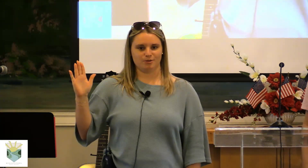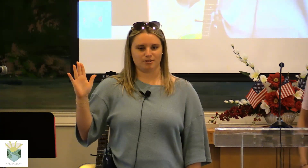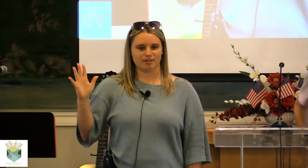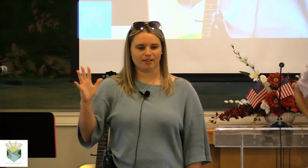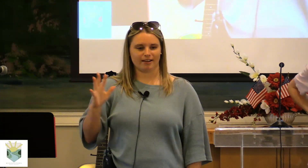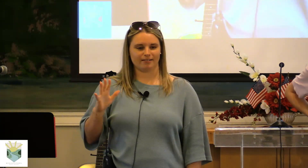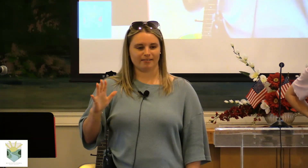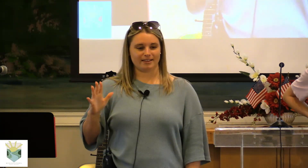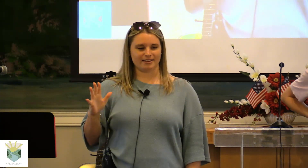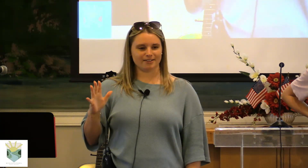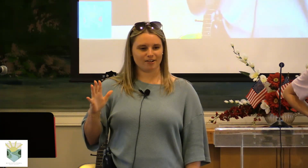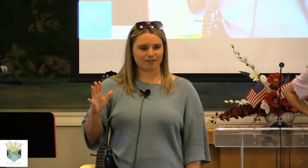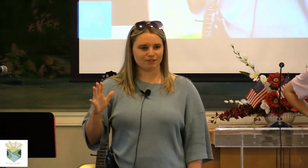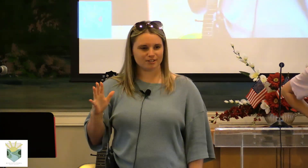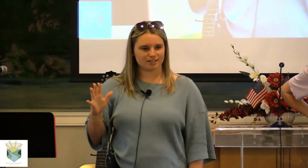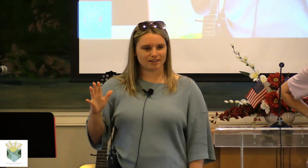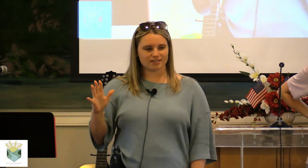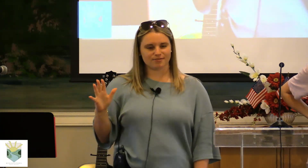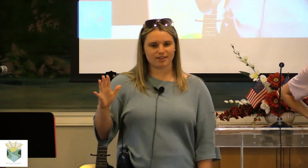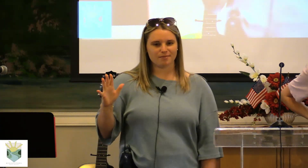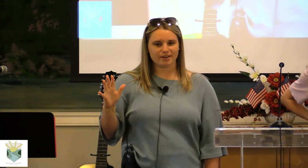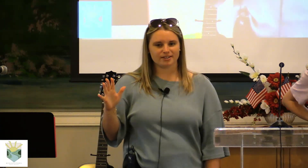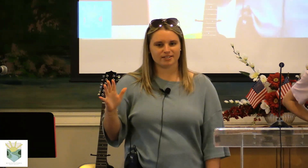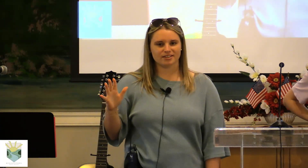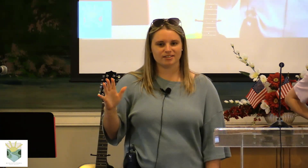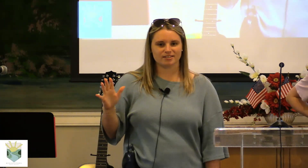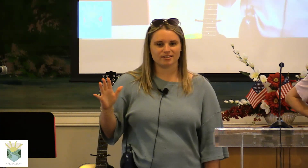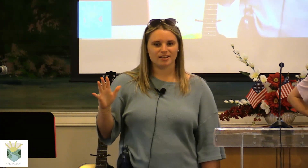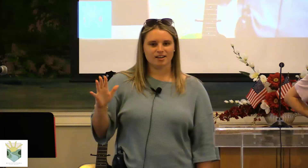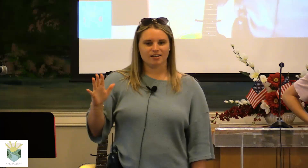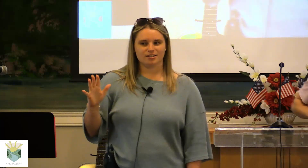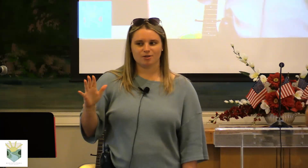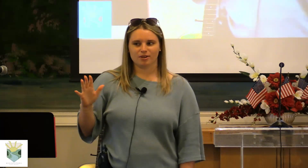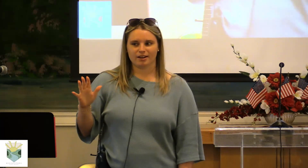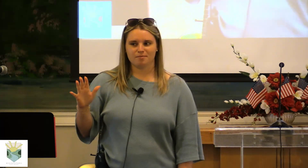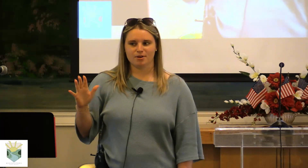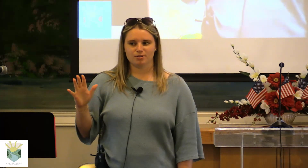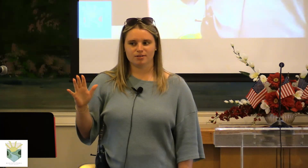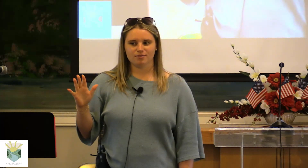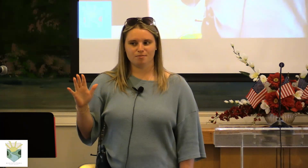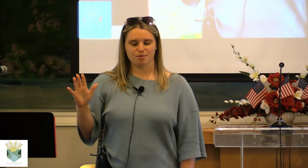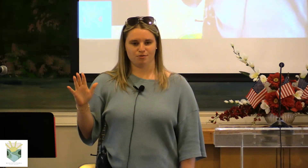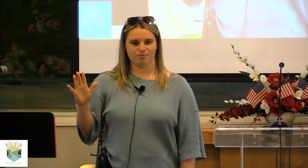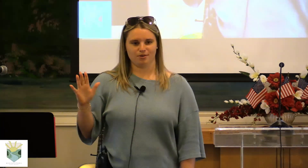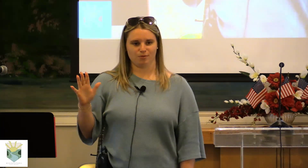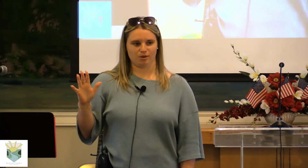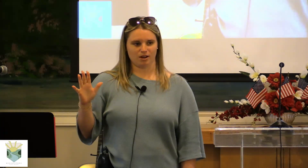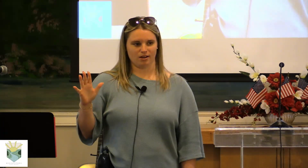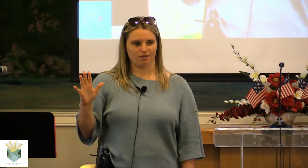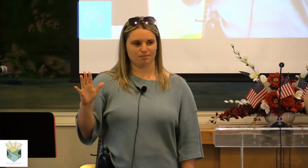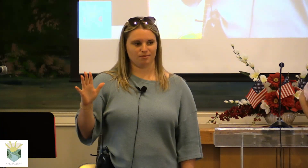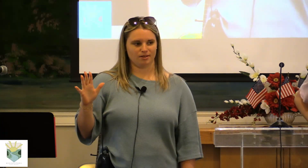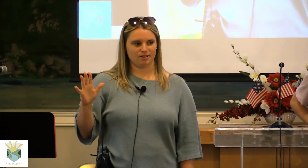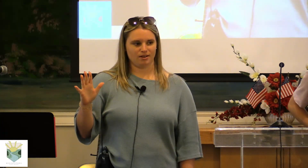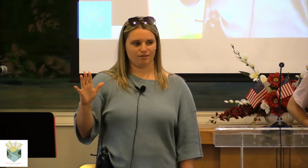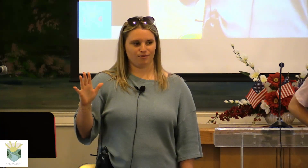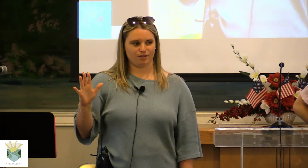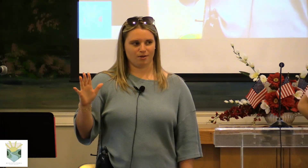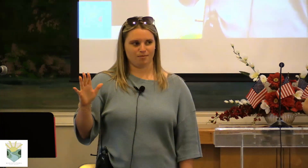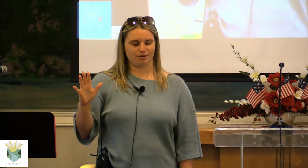to like lead all of your signs, if that makes sense. So like most of the movement will come from your